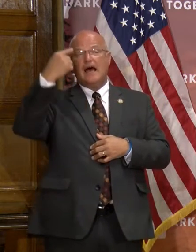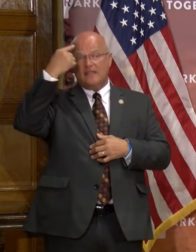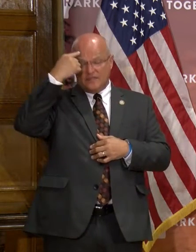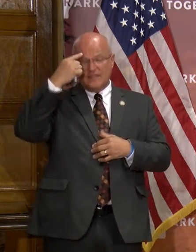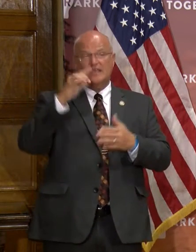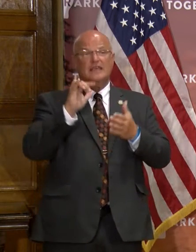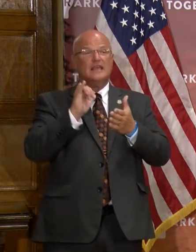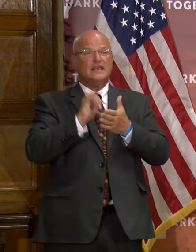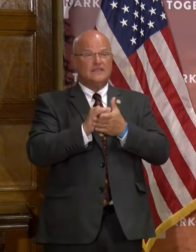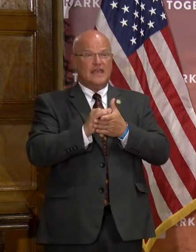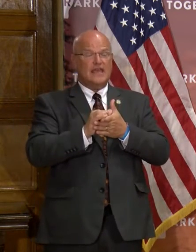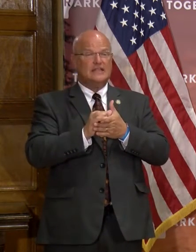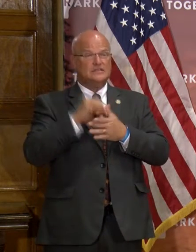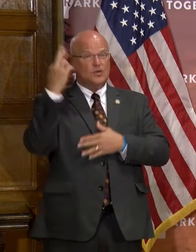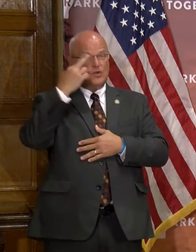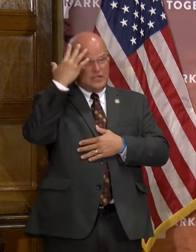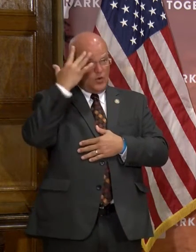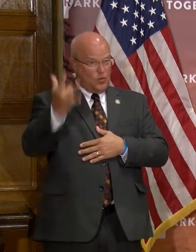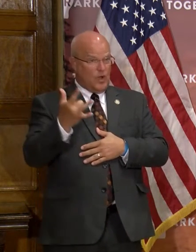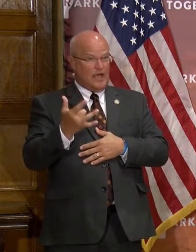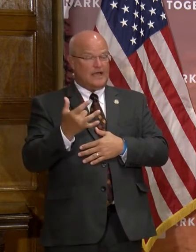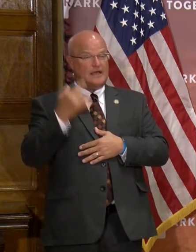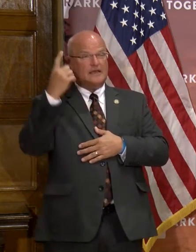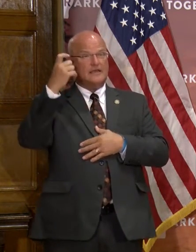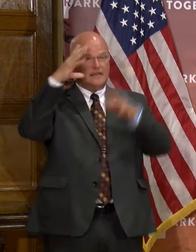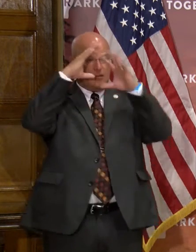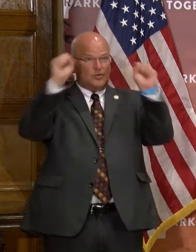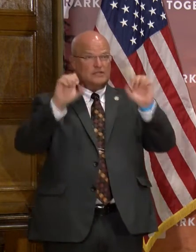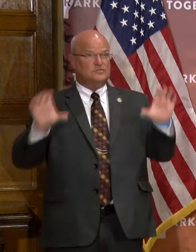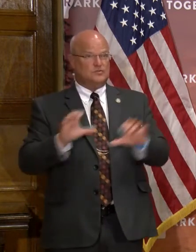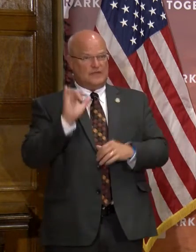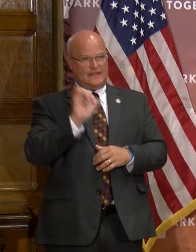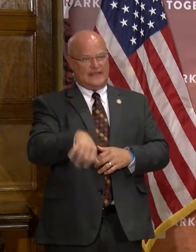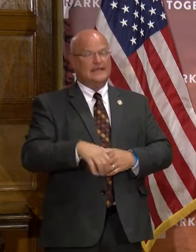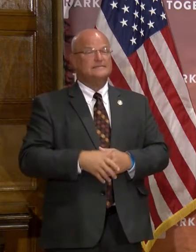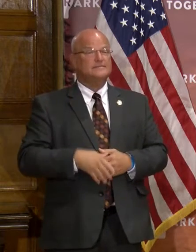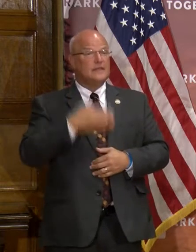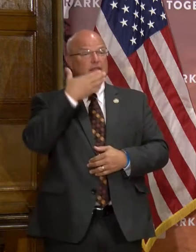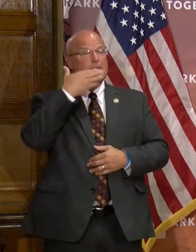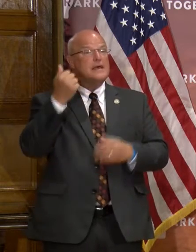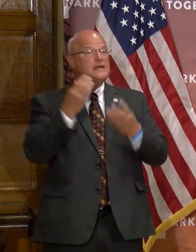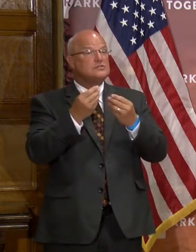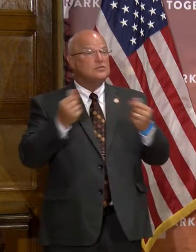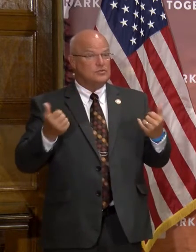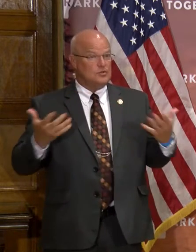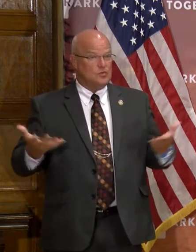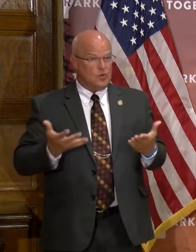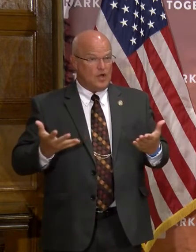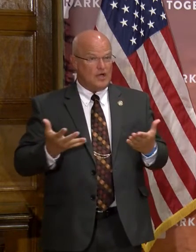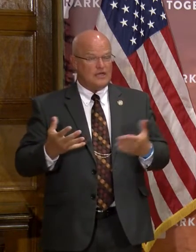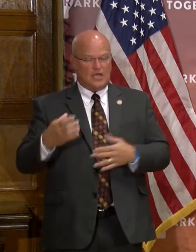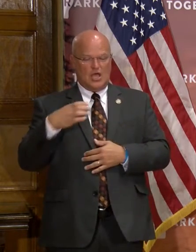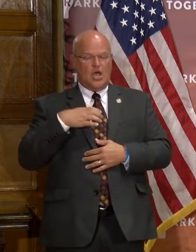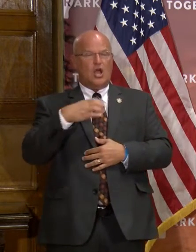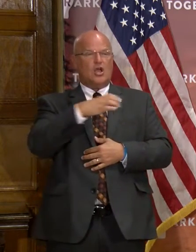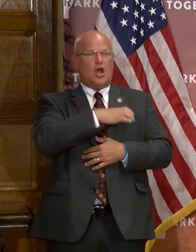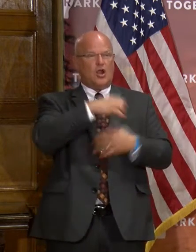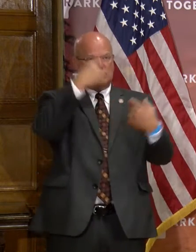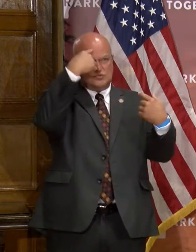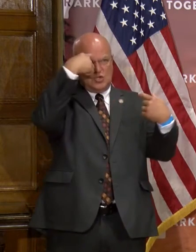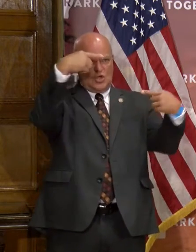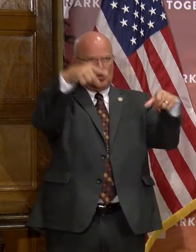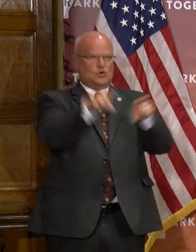that is the motivation behind what he is doing. The best solution is for Congress to reach an